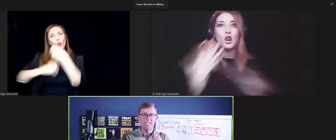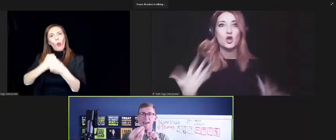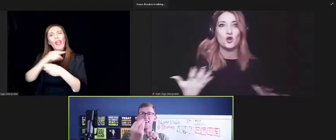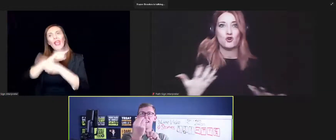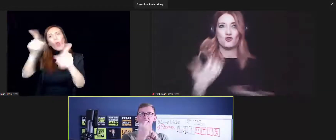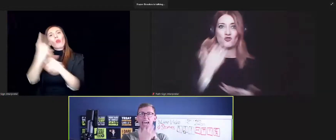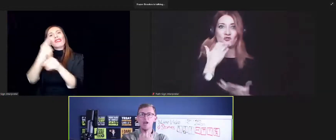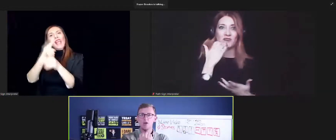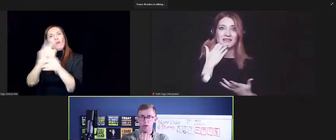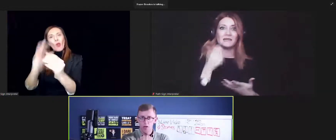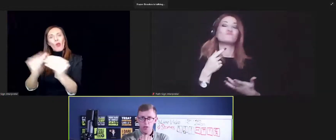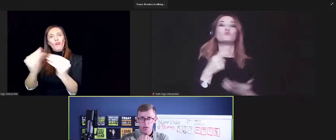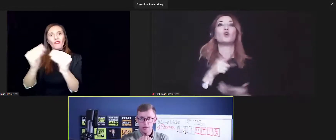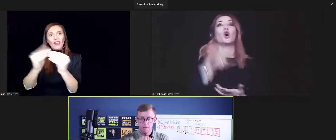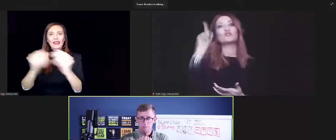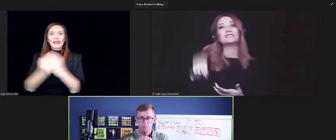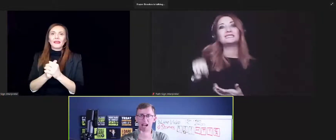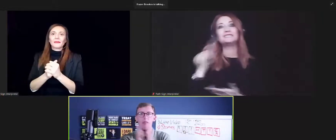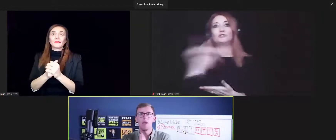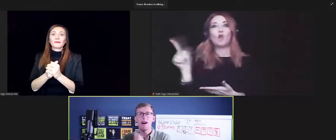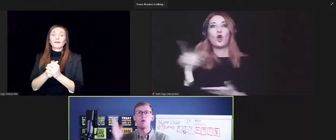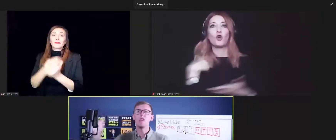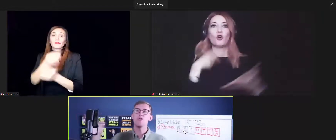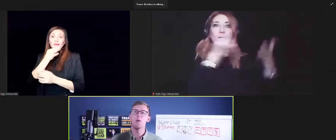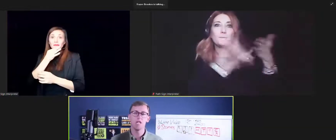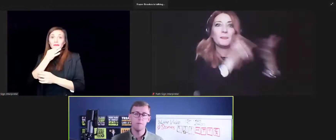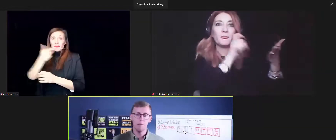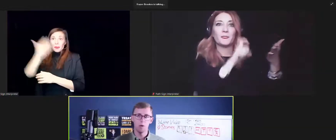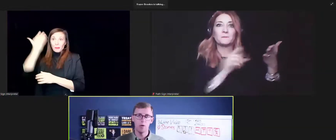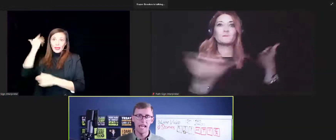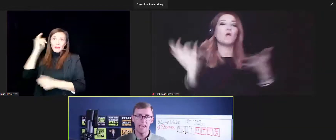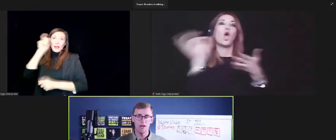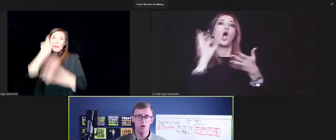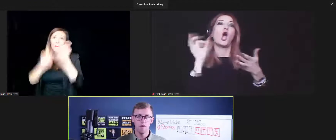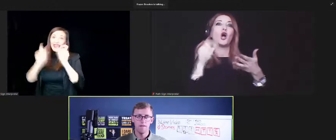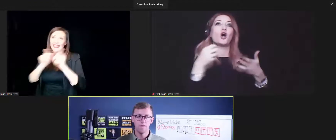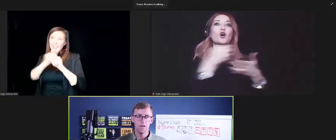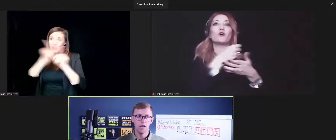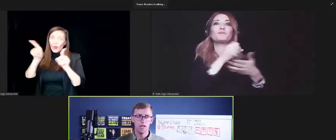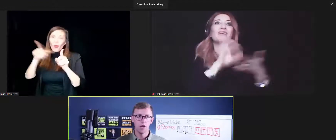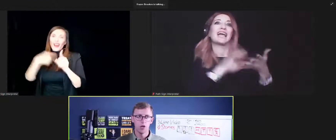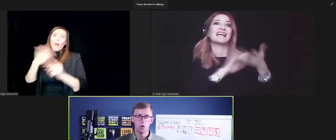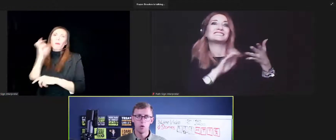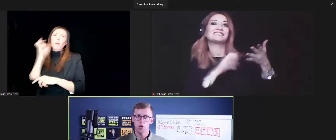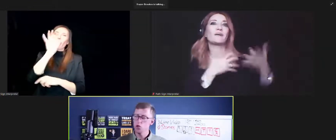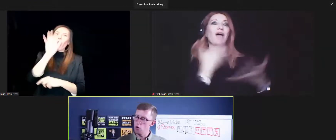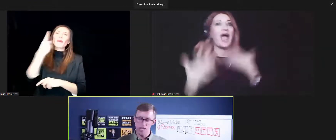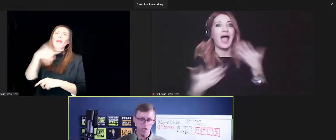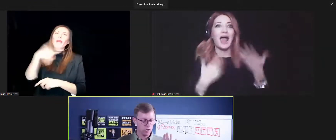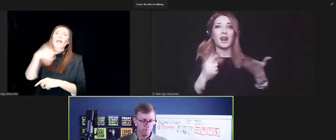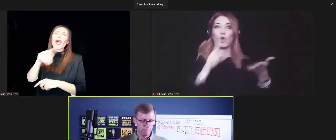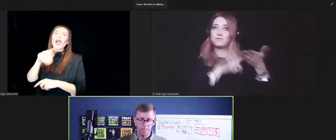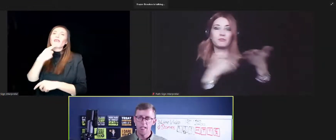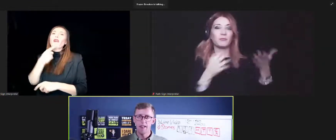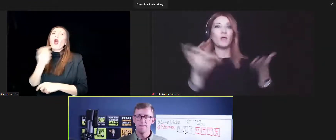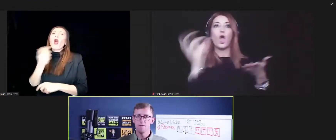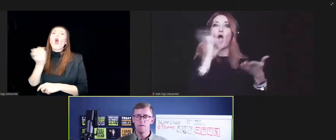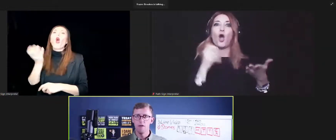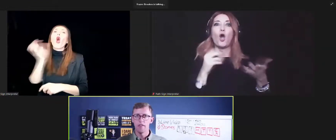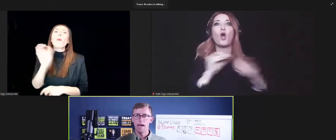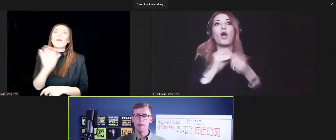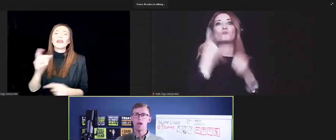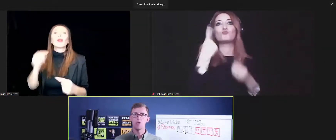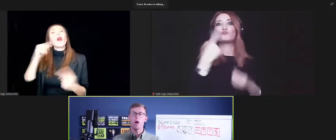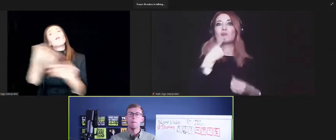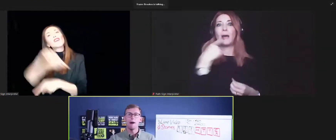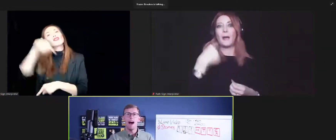to get the engagement, and then we have to reach out to the people who engage. So stories are